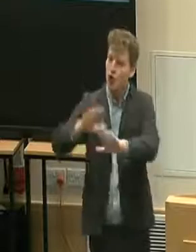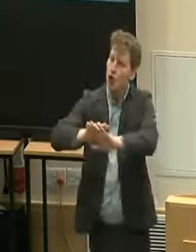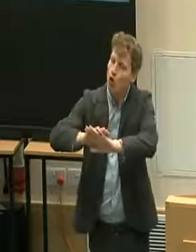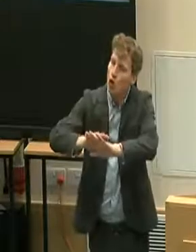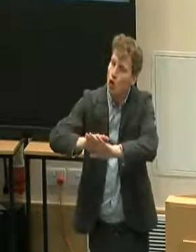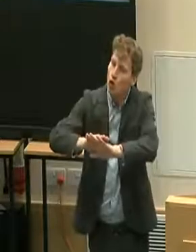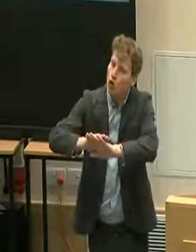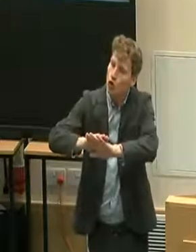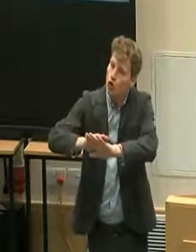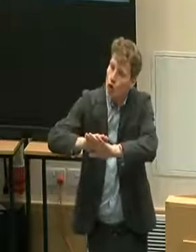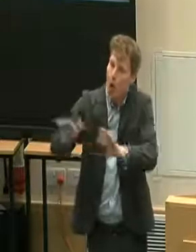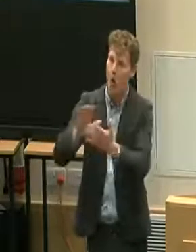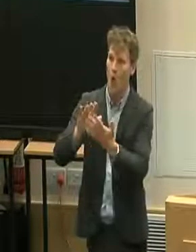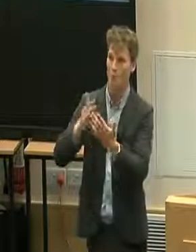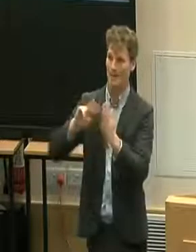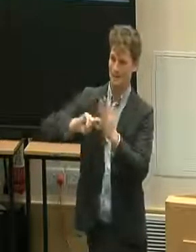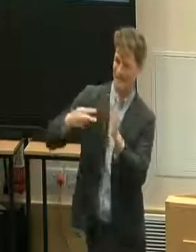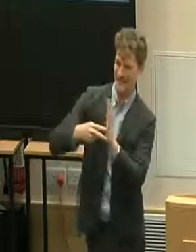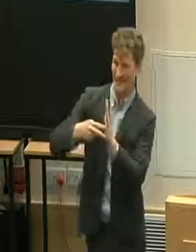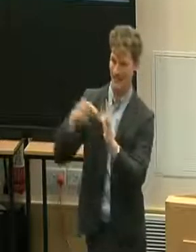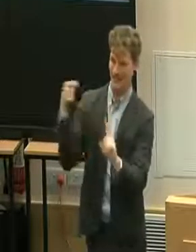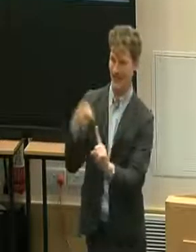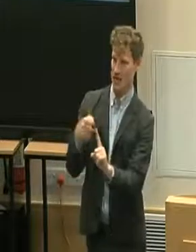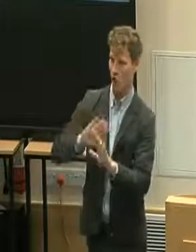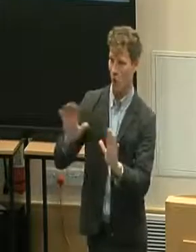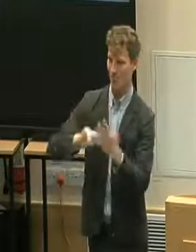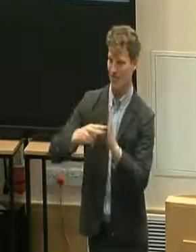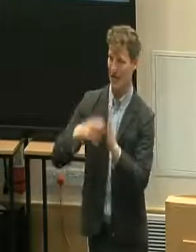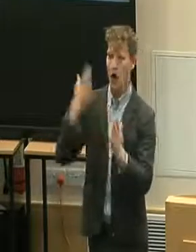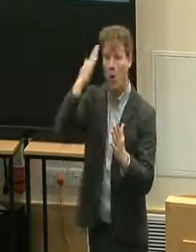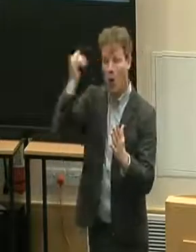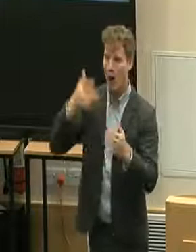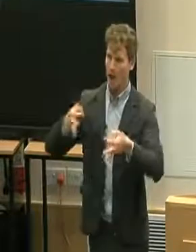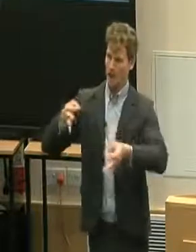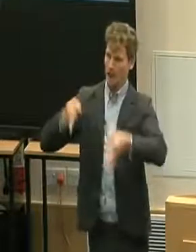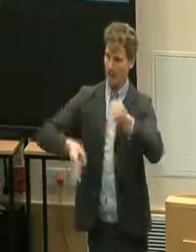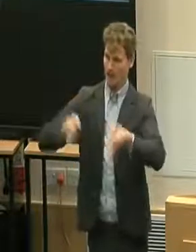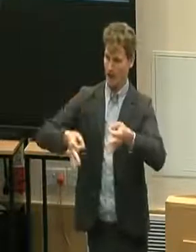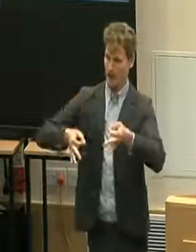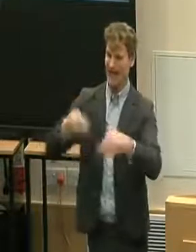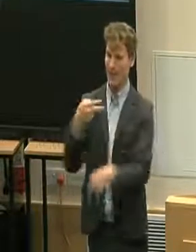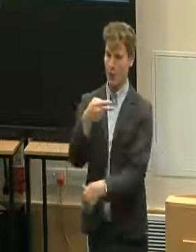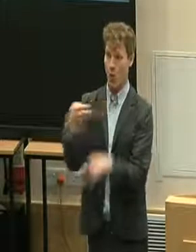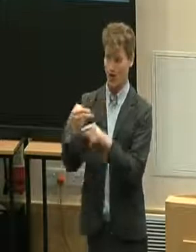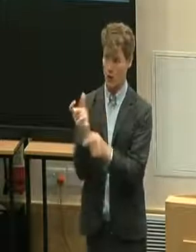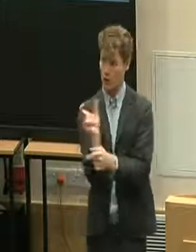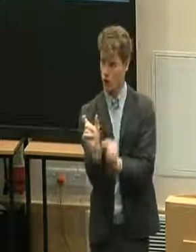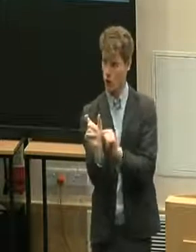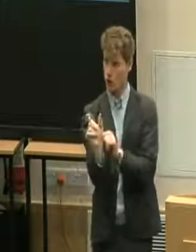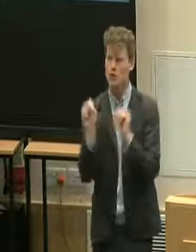means, because it is a politically negotiable term. It is a value, and it does have